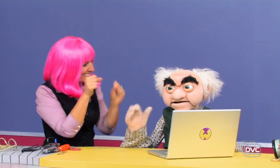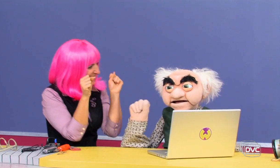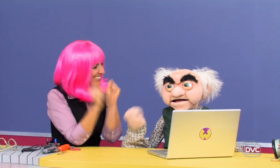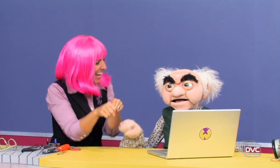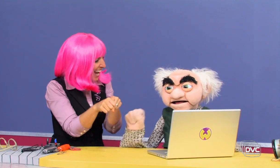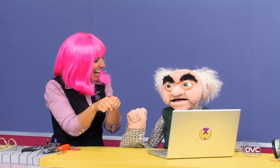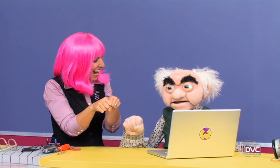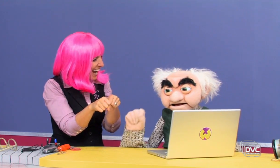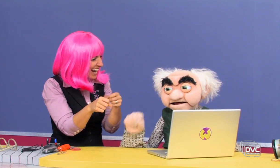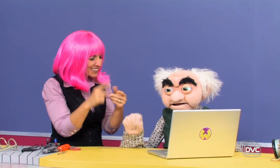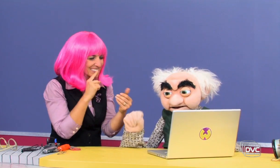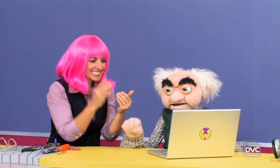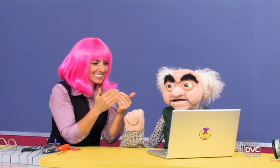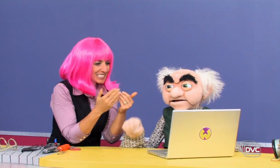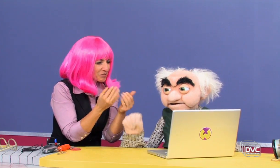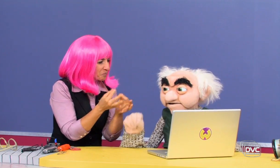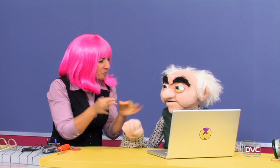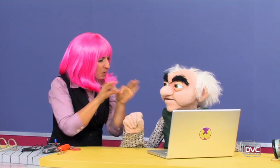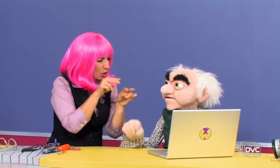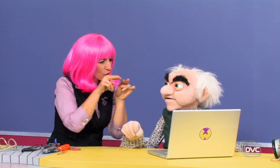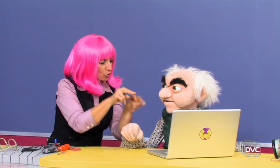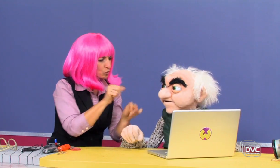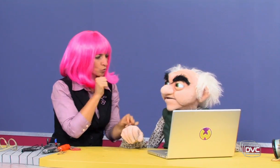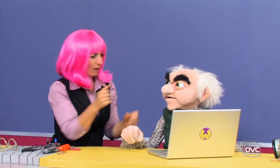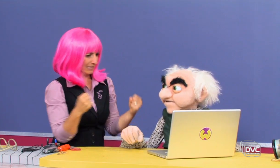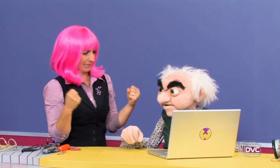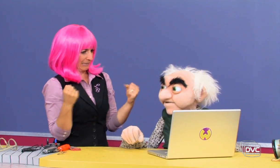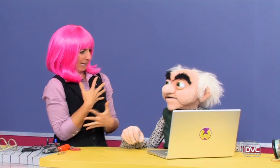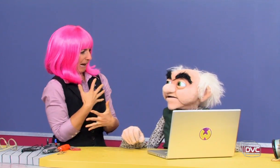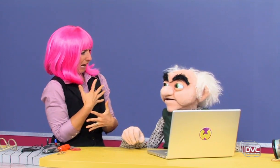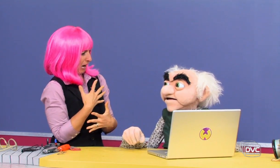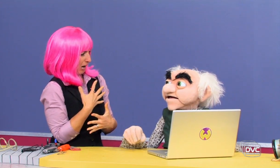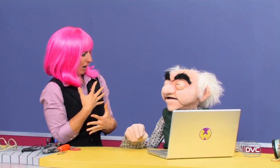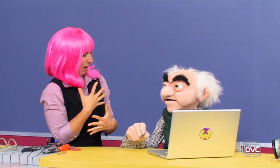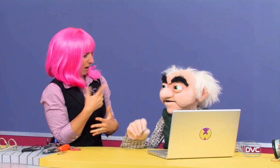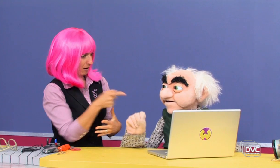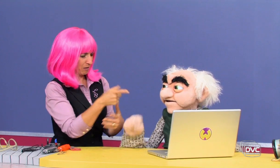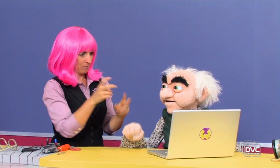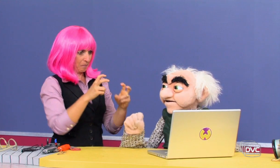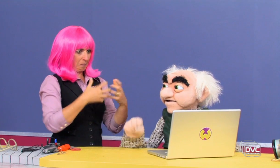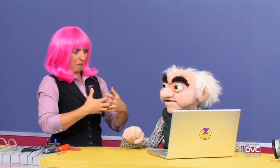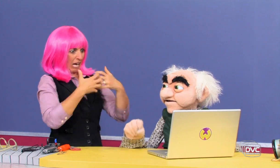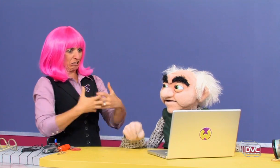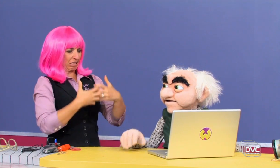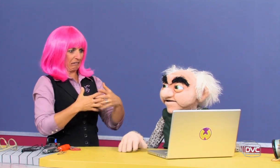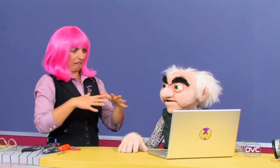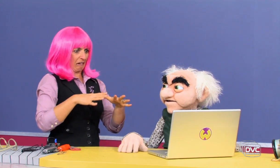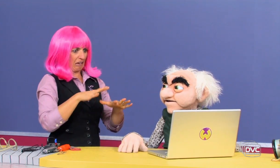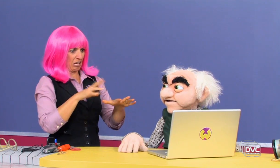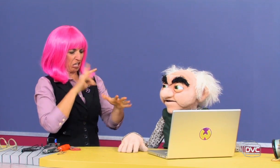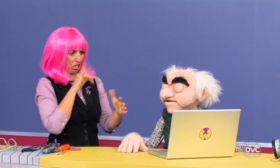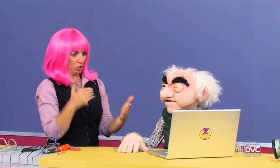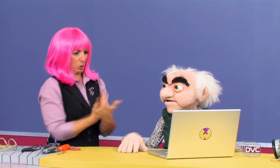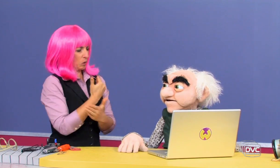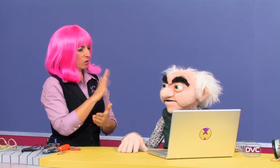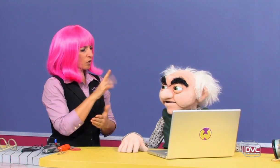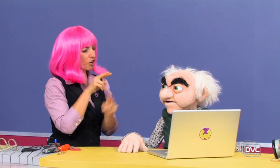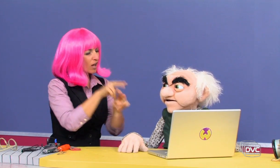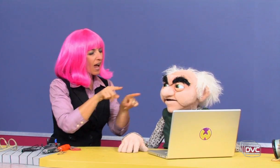See, you can! Yes. It's easy. It's important that you don't get scared. Stop thinking of it as something new, but think of it